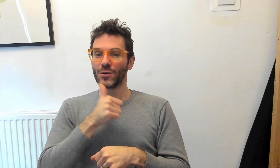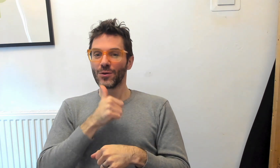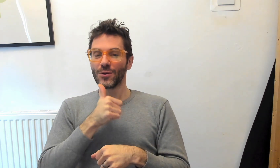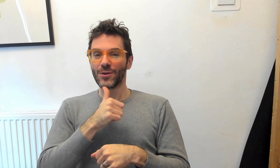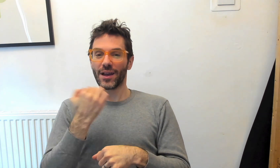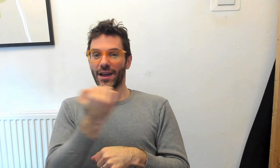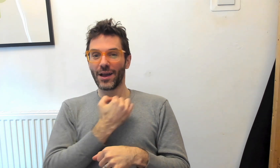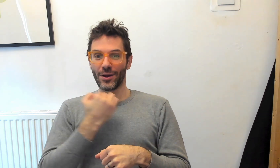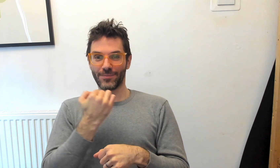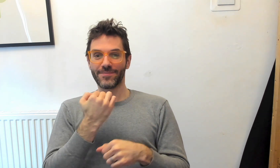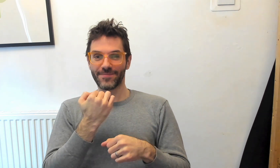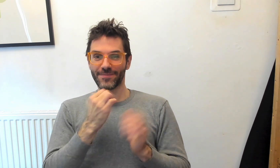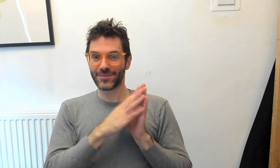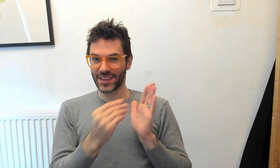is using our models,